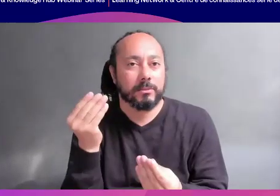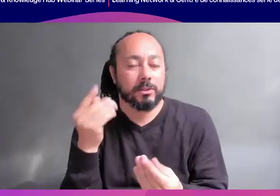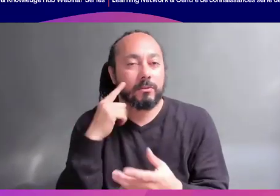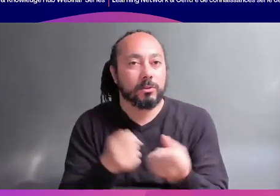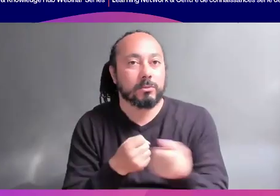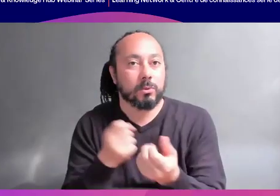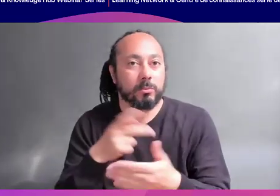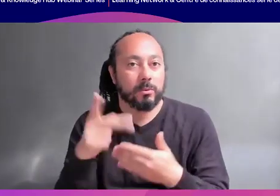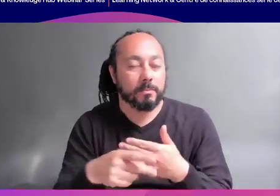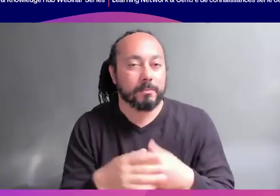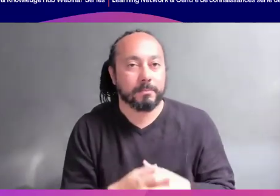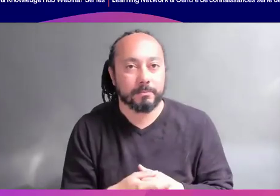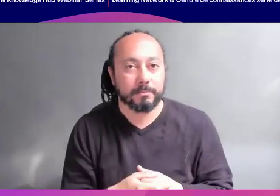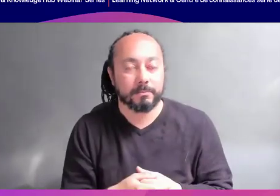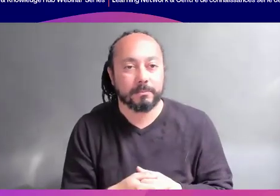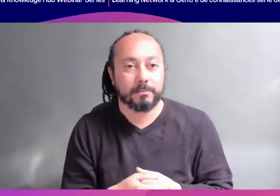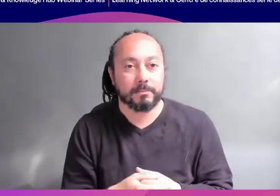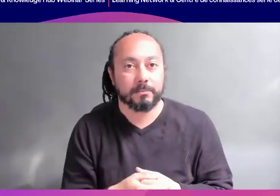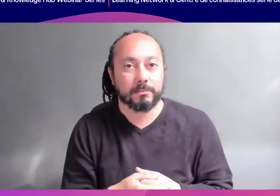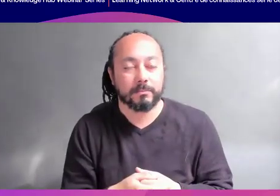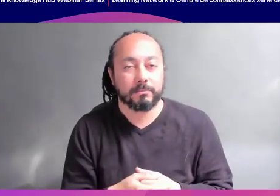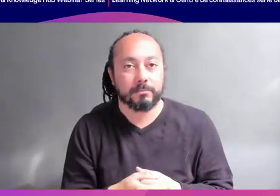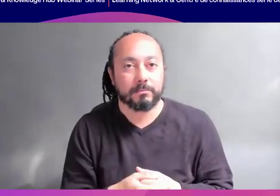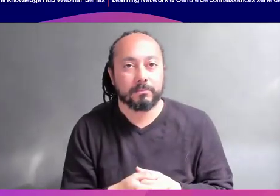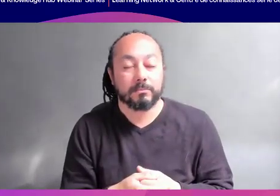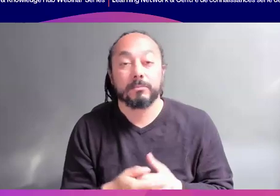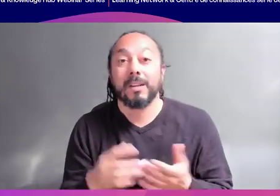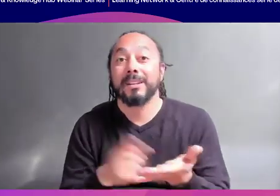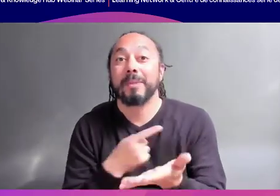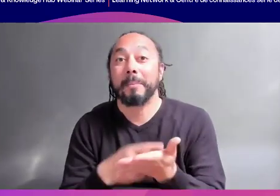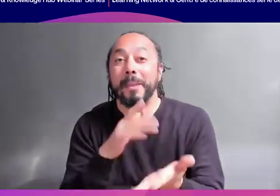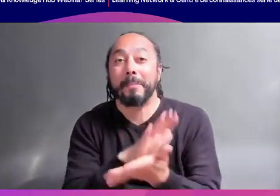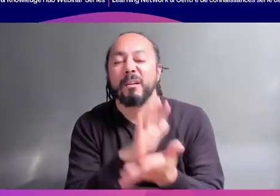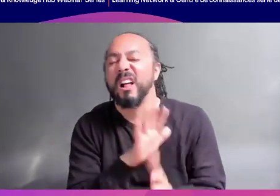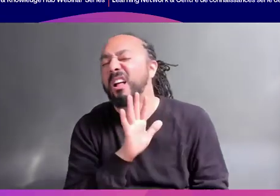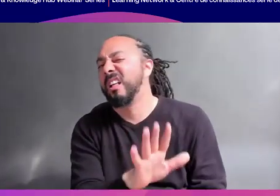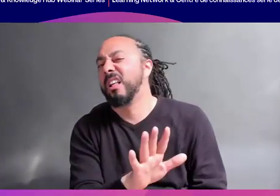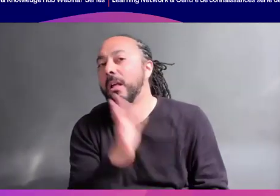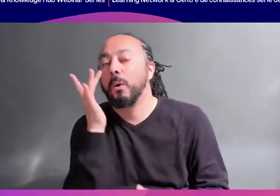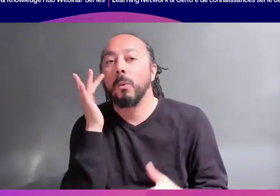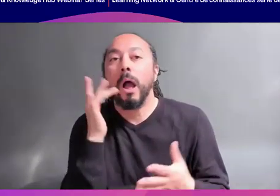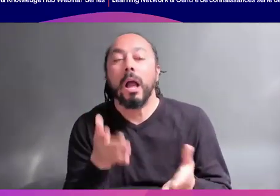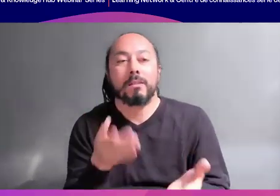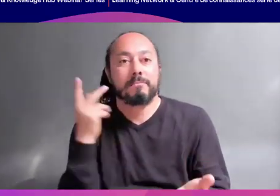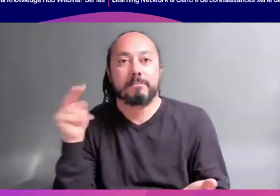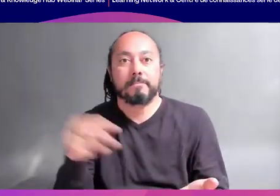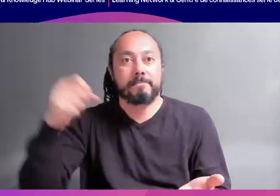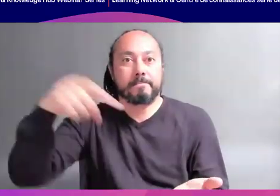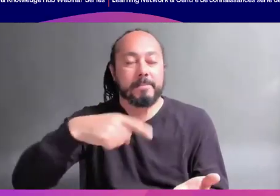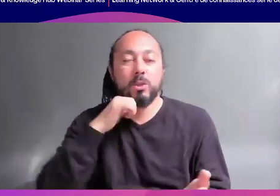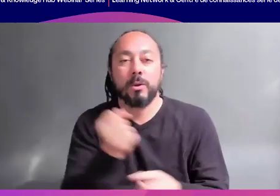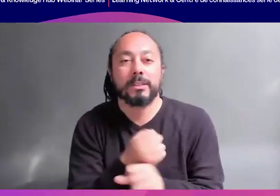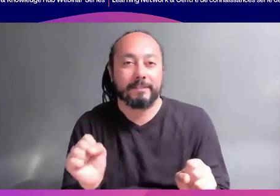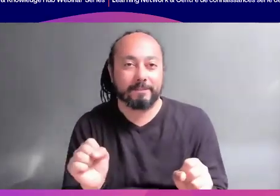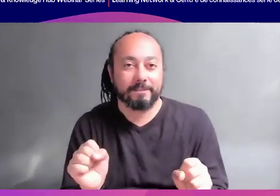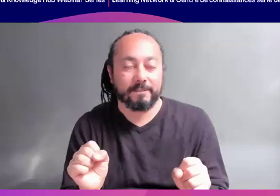some cases, they didn't want the paper because they didn't want that sitting around their home for safety reasons. In other